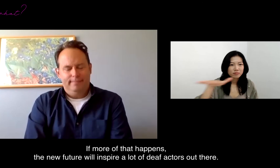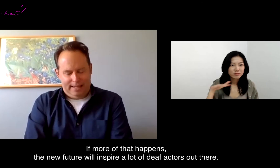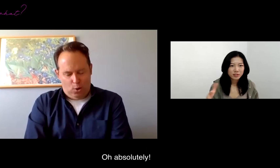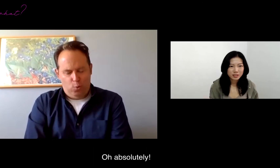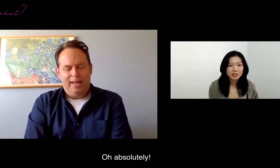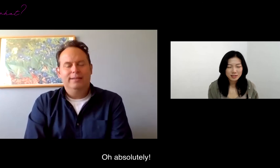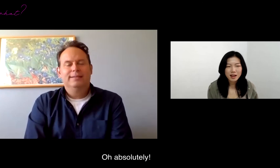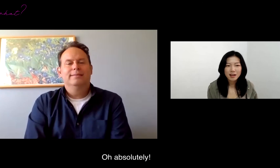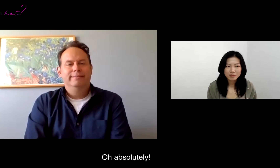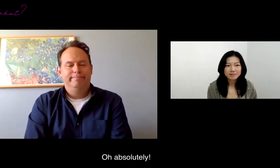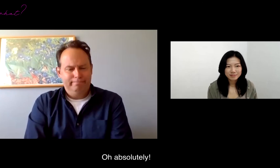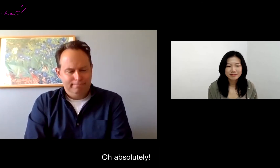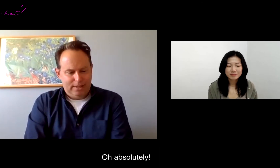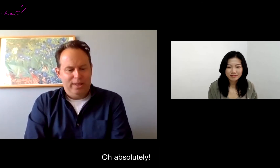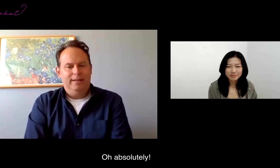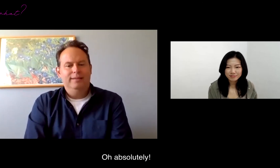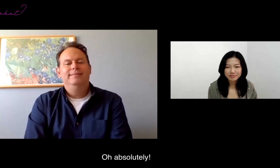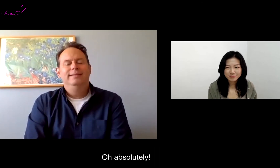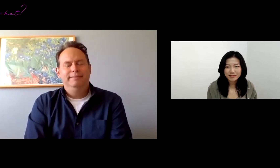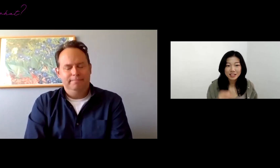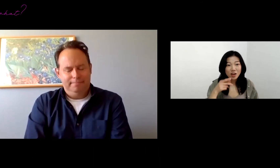of Deaf actors out there. Oh, absolutely.